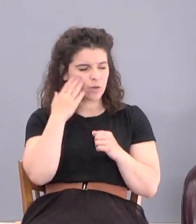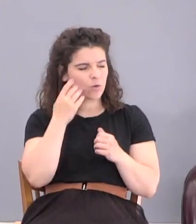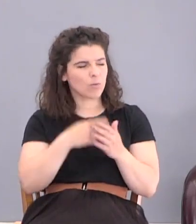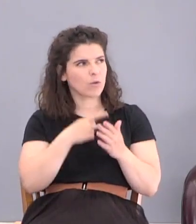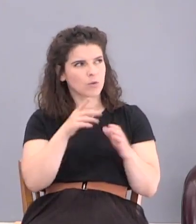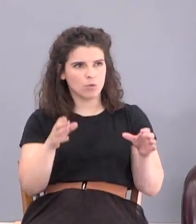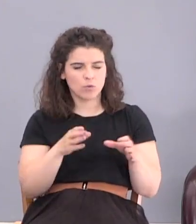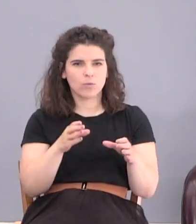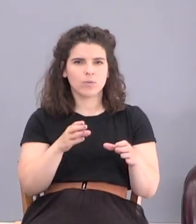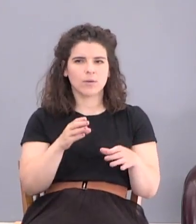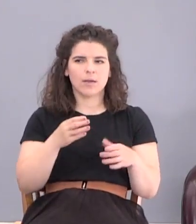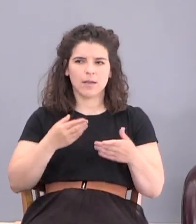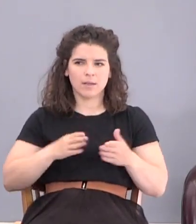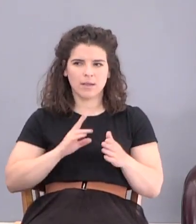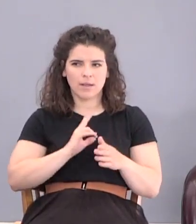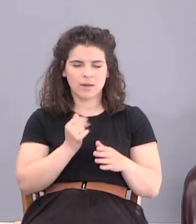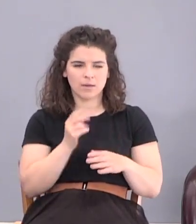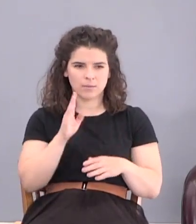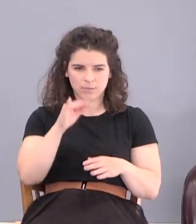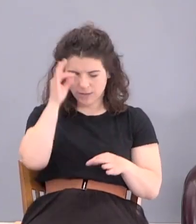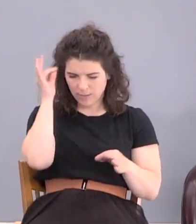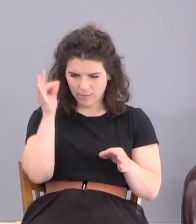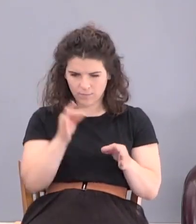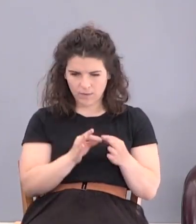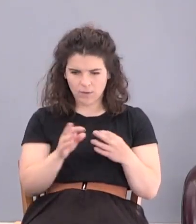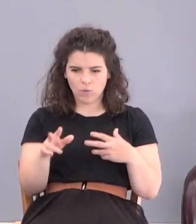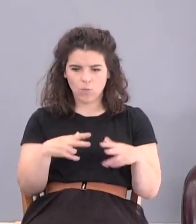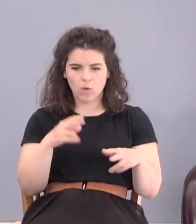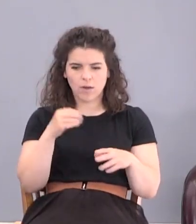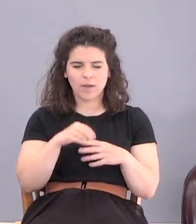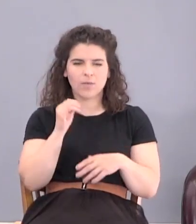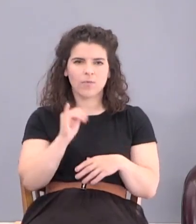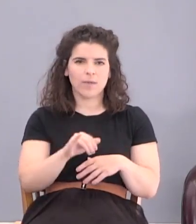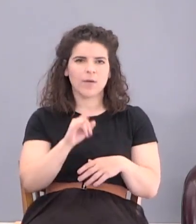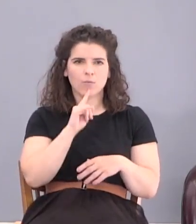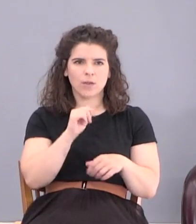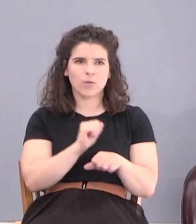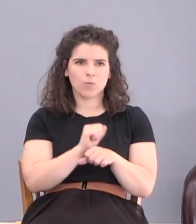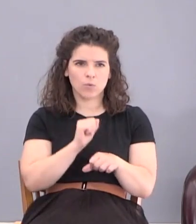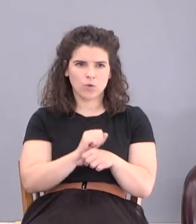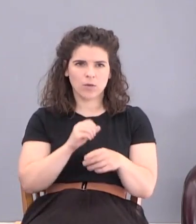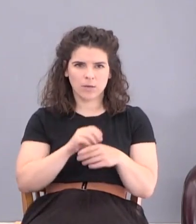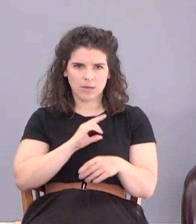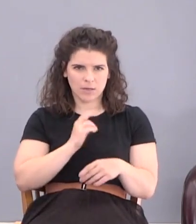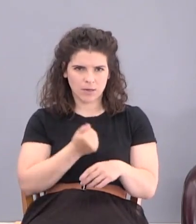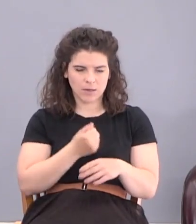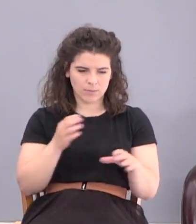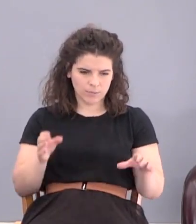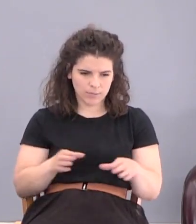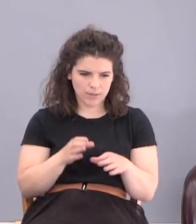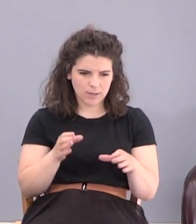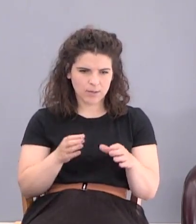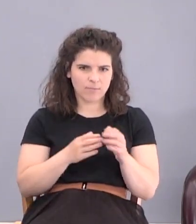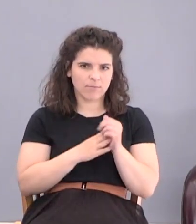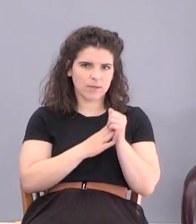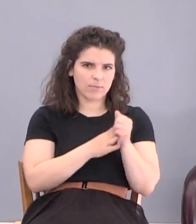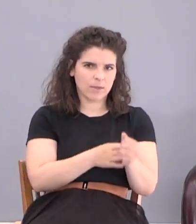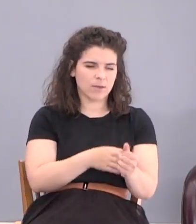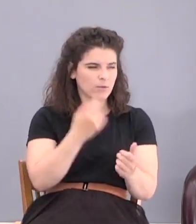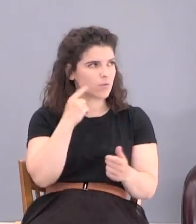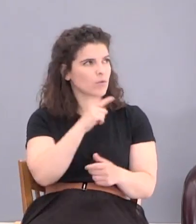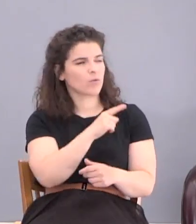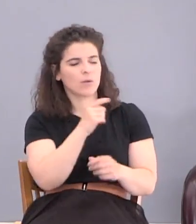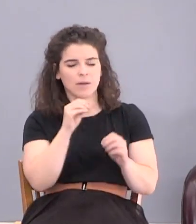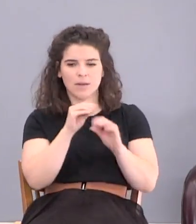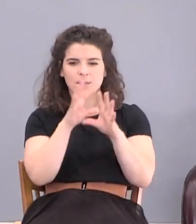word. And let us, by faith, walk in that and let it effectually work in us. Be ambassadors for you and a light to a